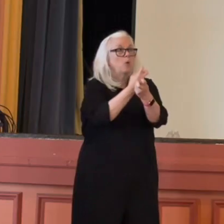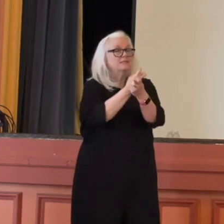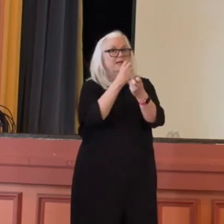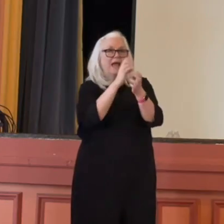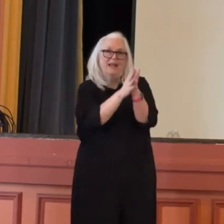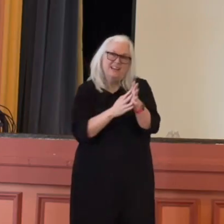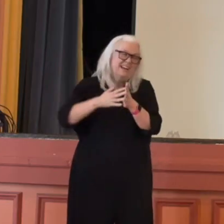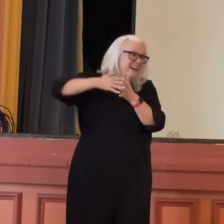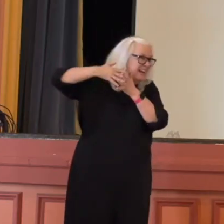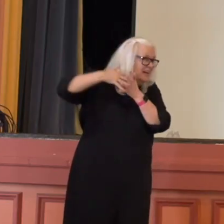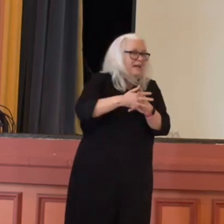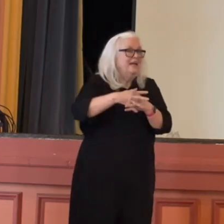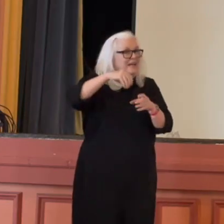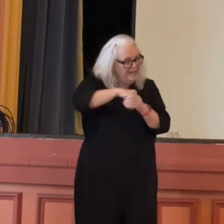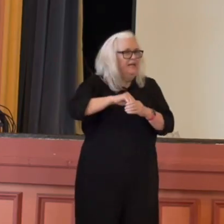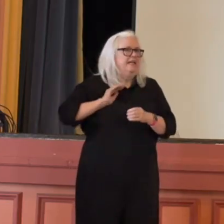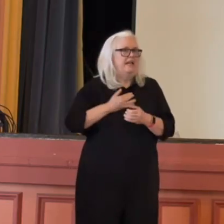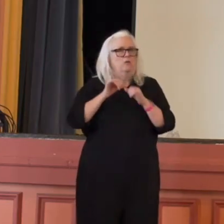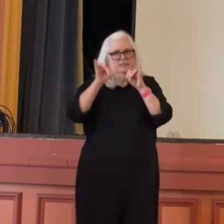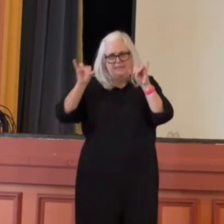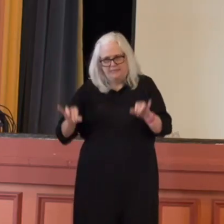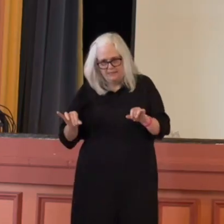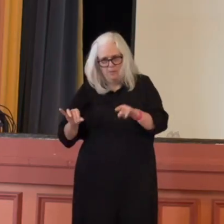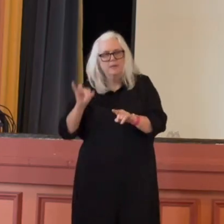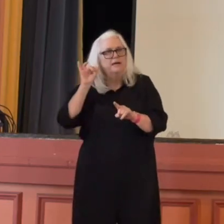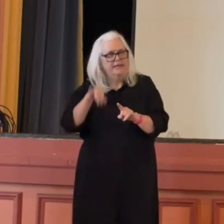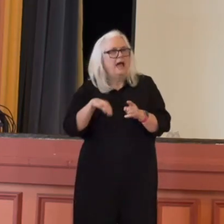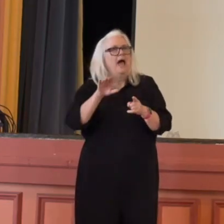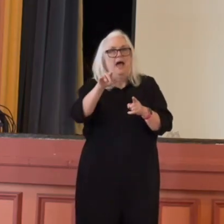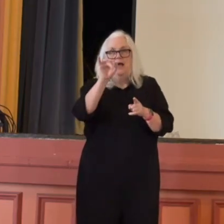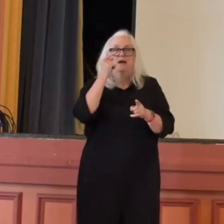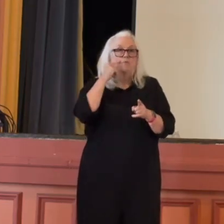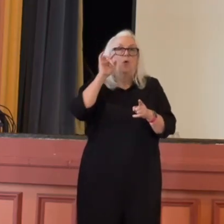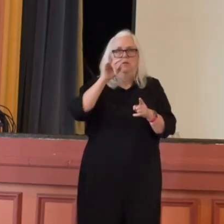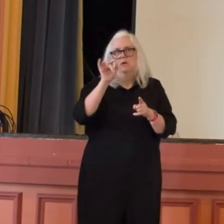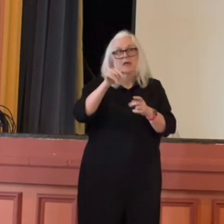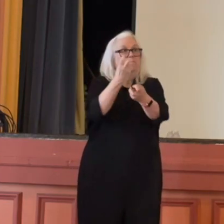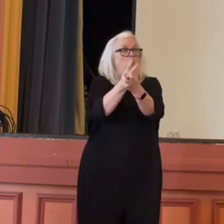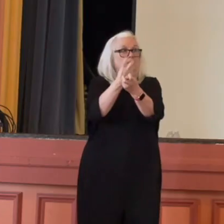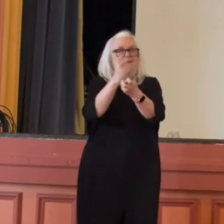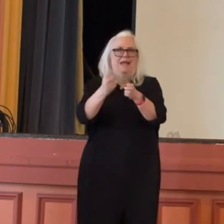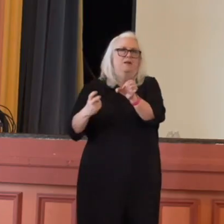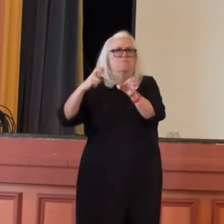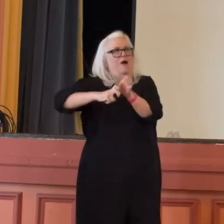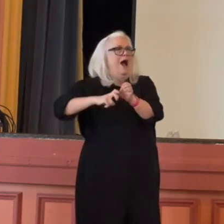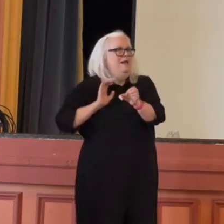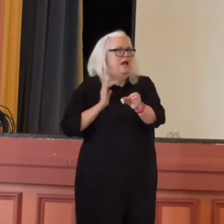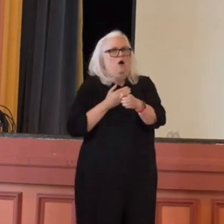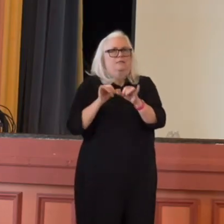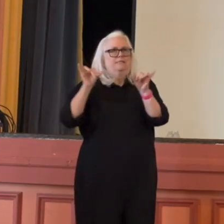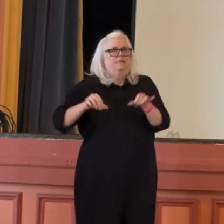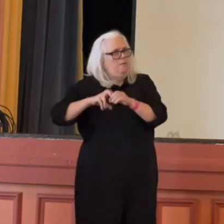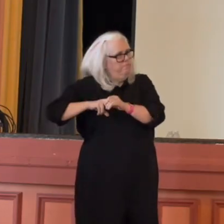can become a channel for that brownfield contamination to go somewhere else. And we don't want that to occur. So that's,